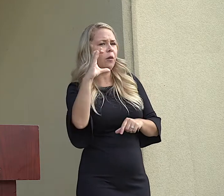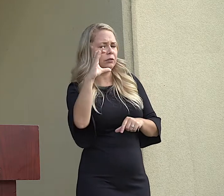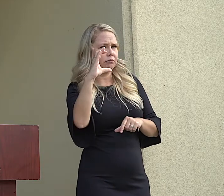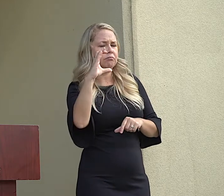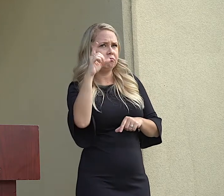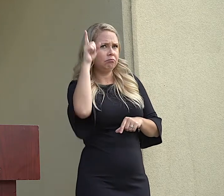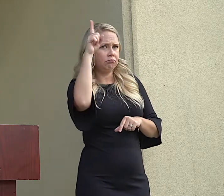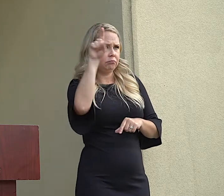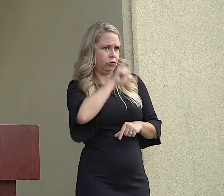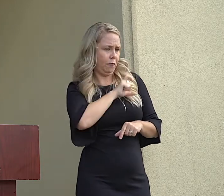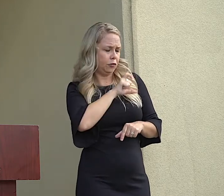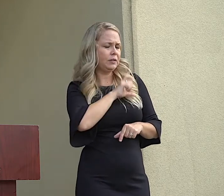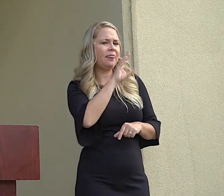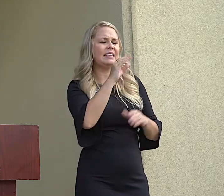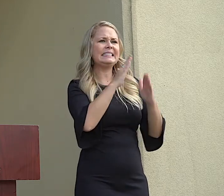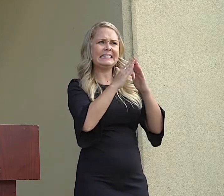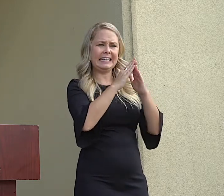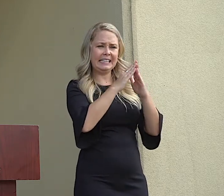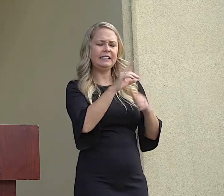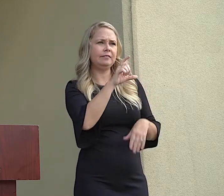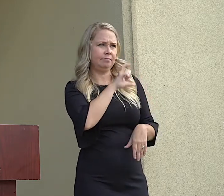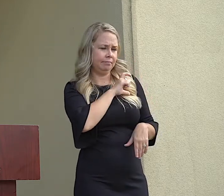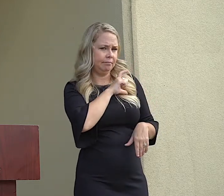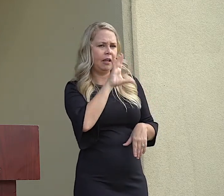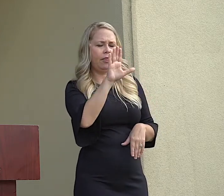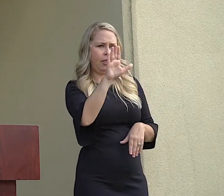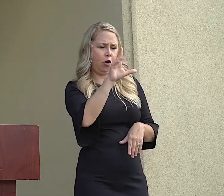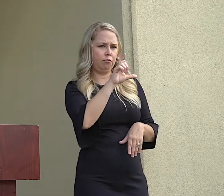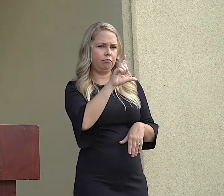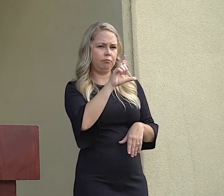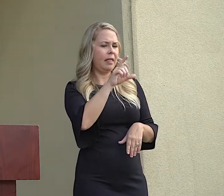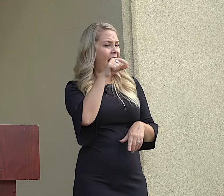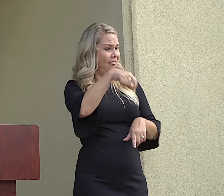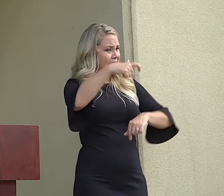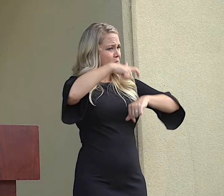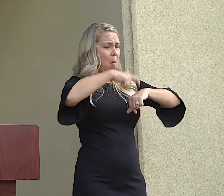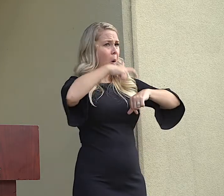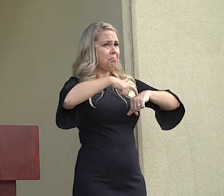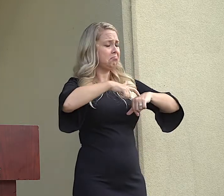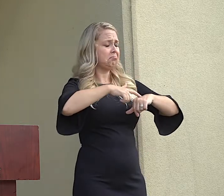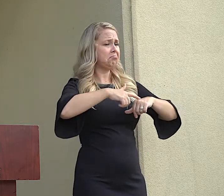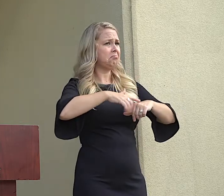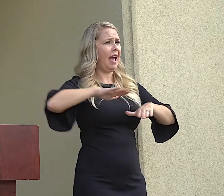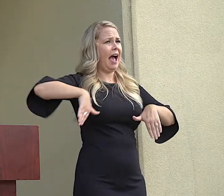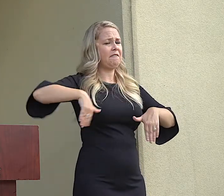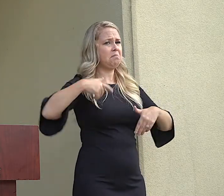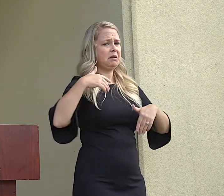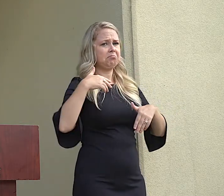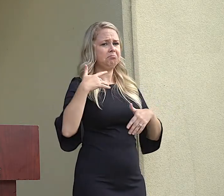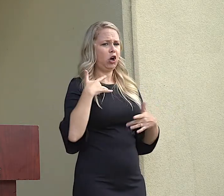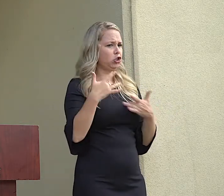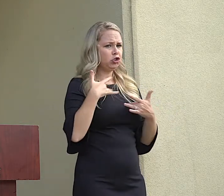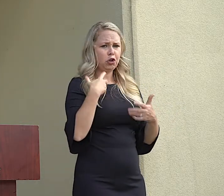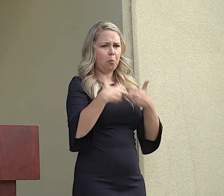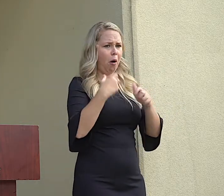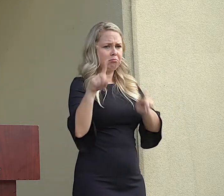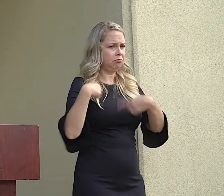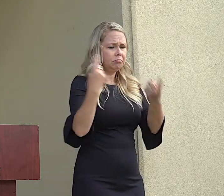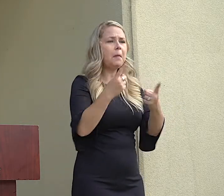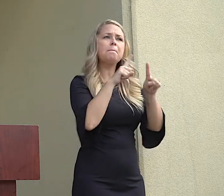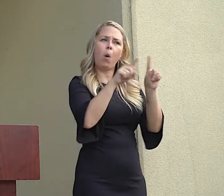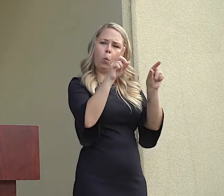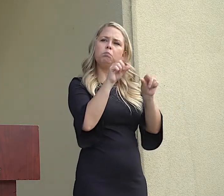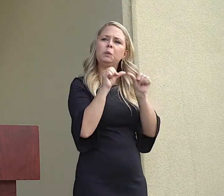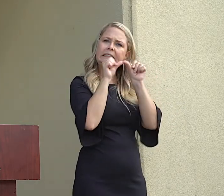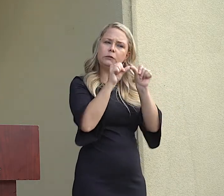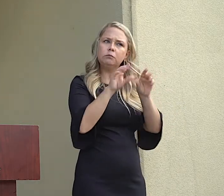Office, as well as the City of St. Augustine Beach and their law enforcement officials. At this point, that has not been a significant concern that we've heard as of today, but we